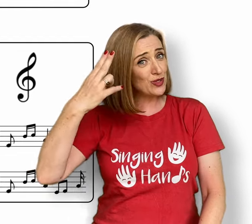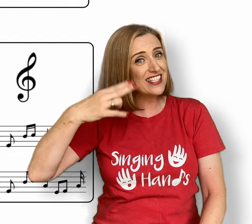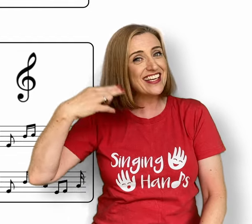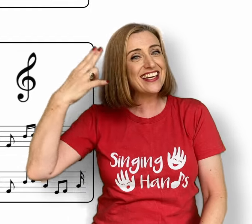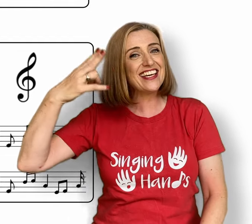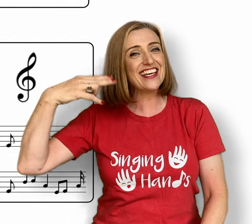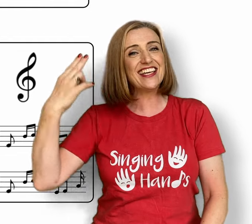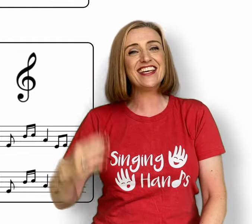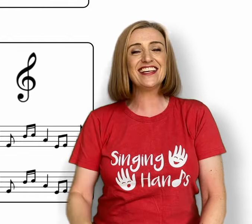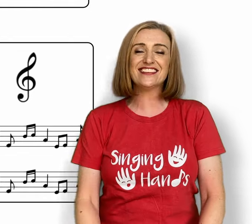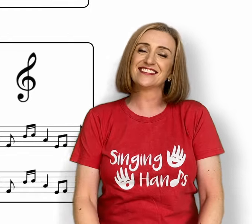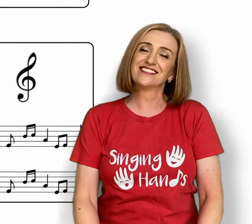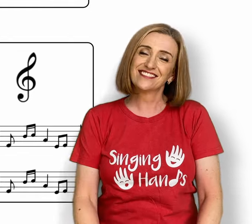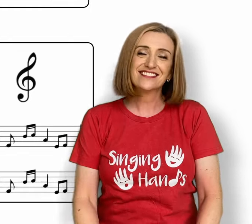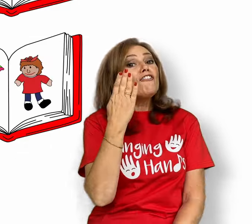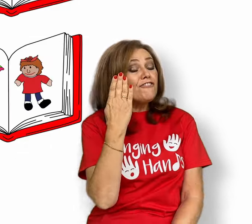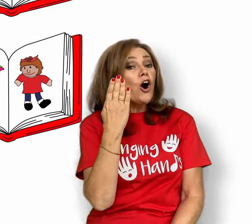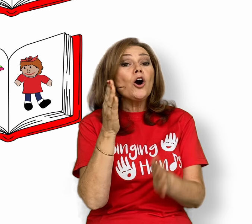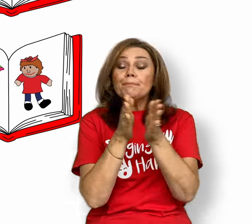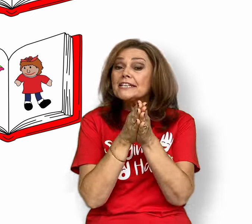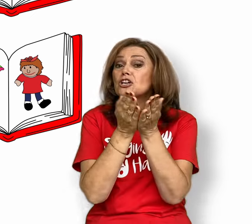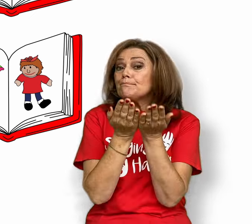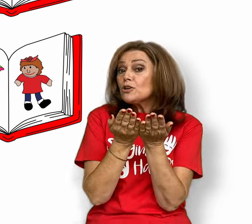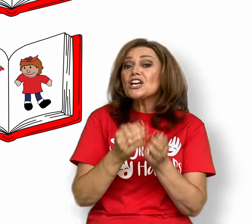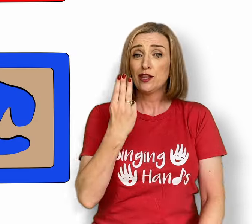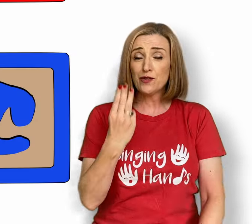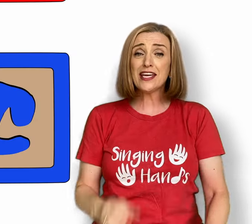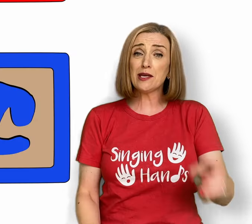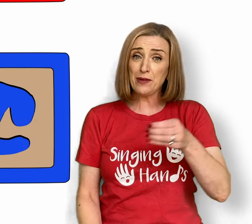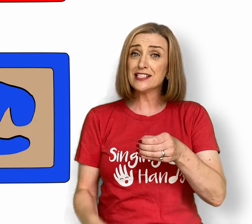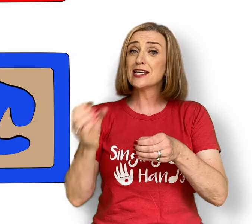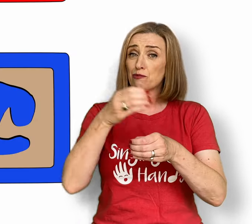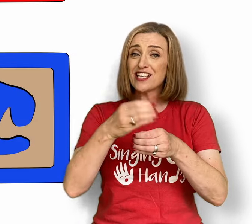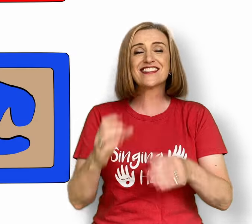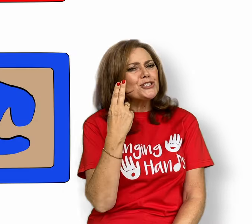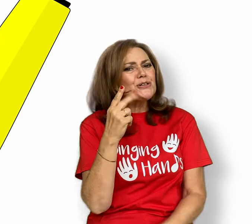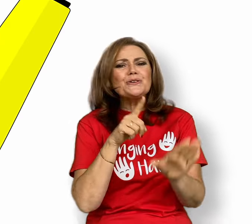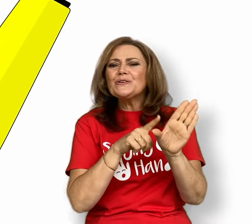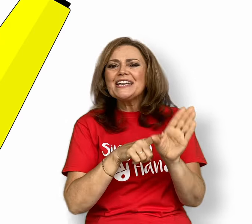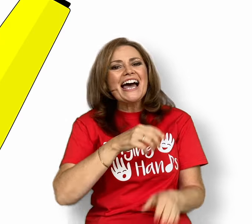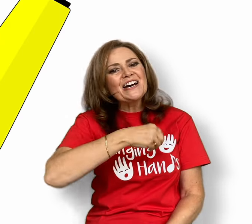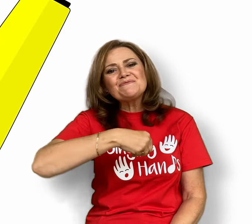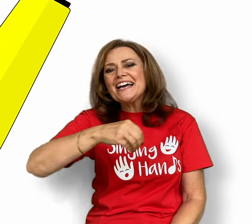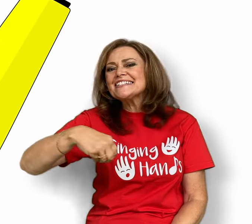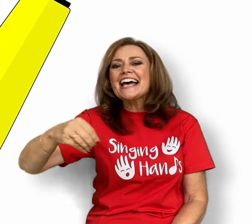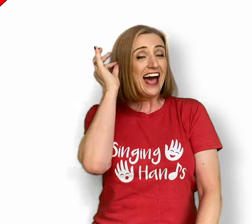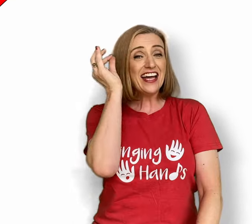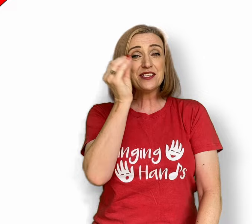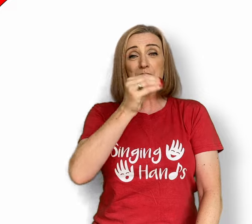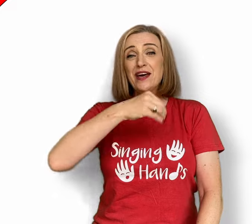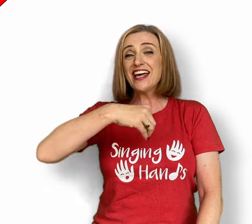to sing, 4 picture books, 3 building bricks, 2 yellow